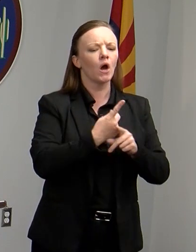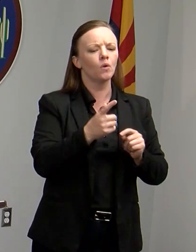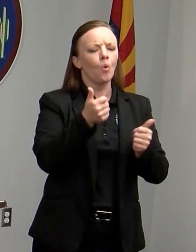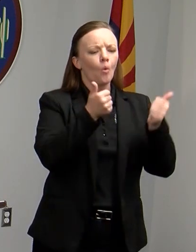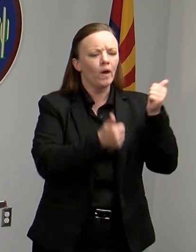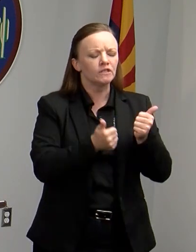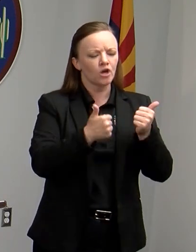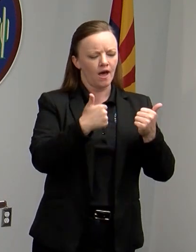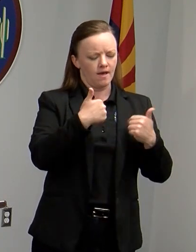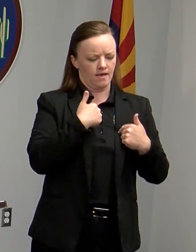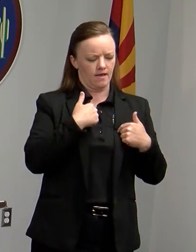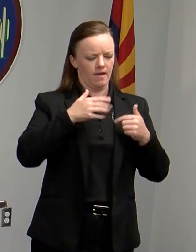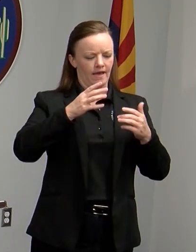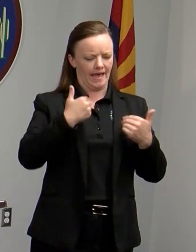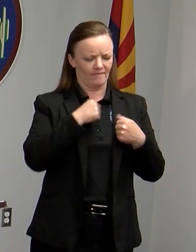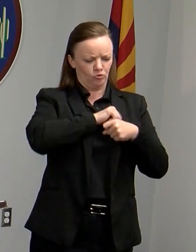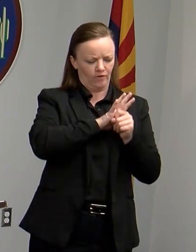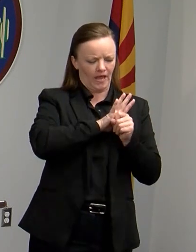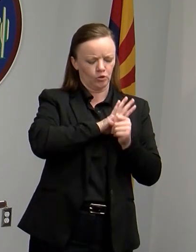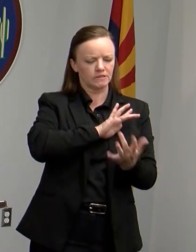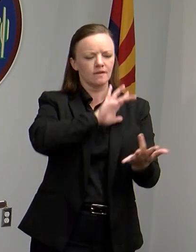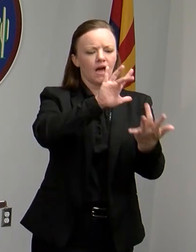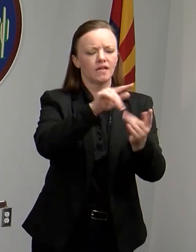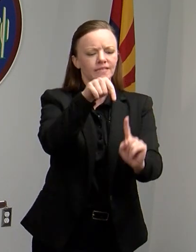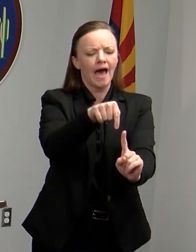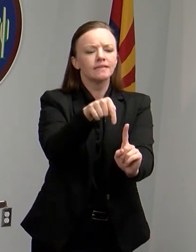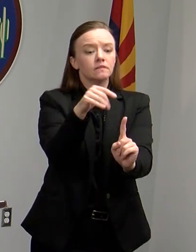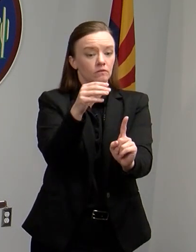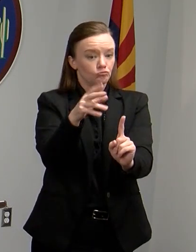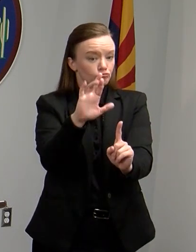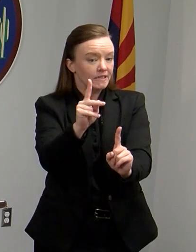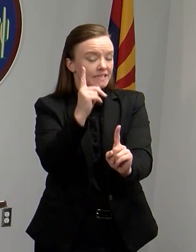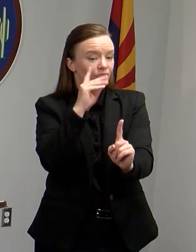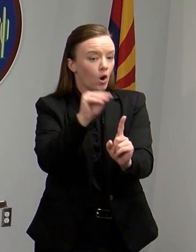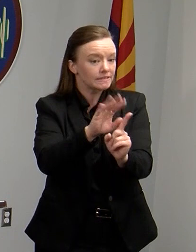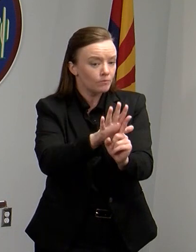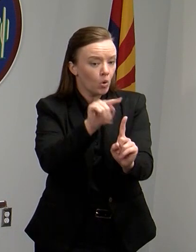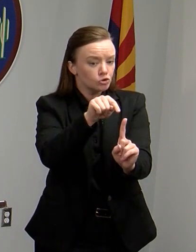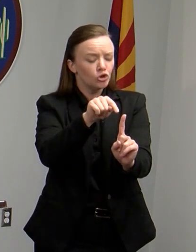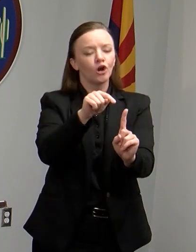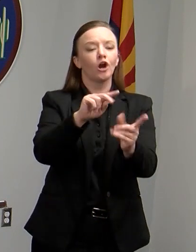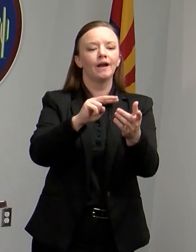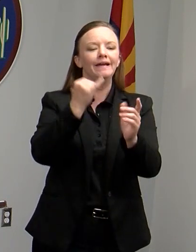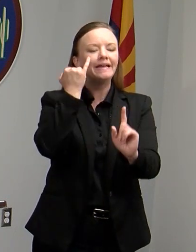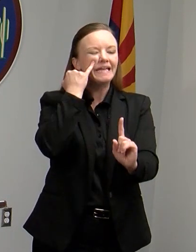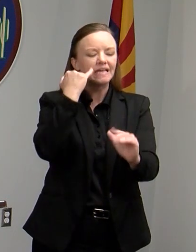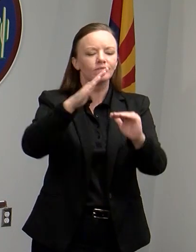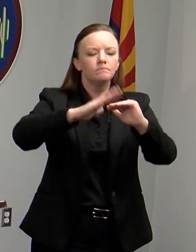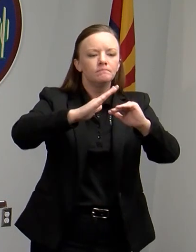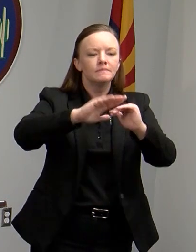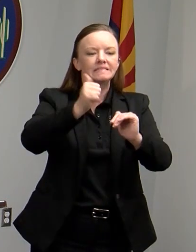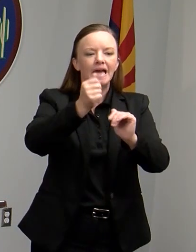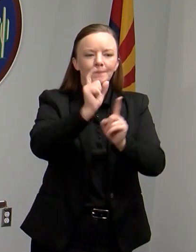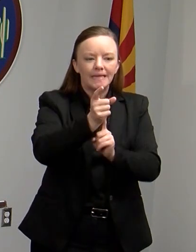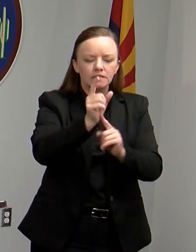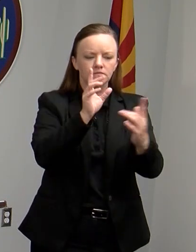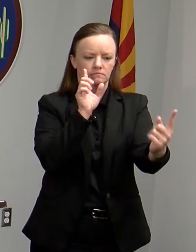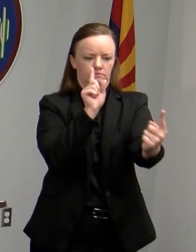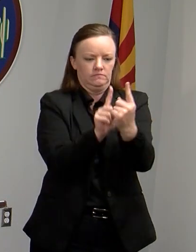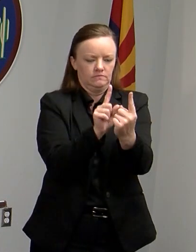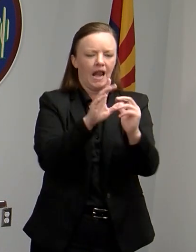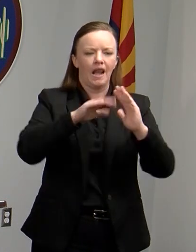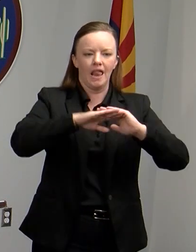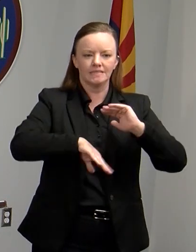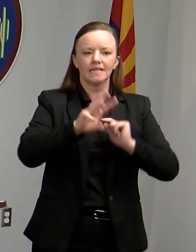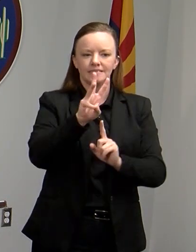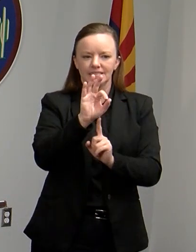at risk for exposure. And that means that they spend at least 10 minutes within 6 feet of the person,